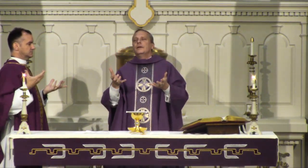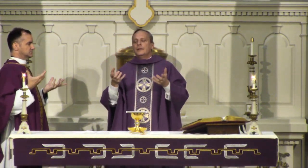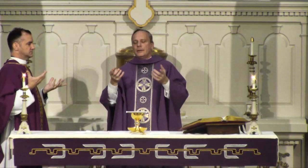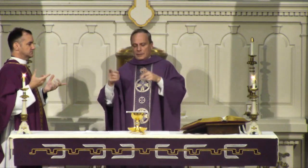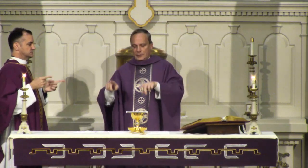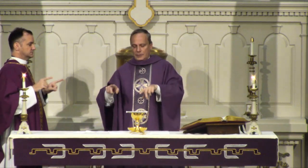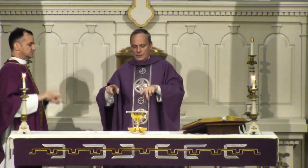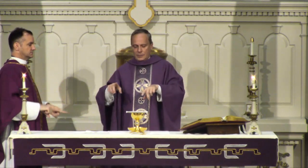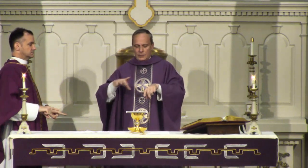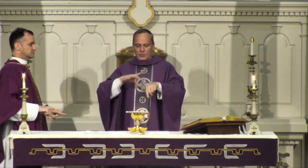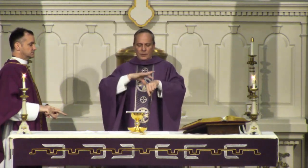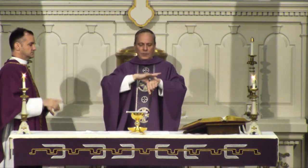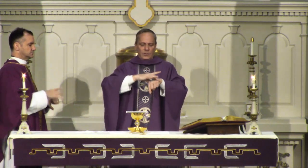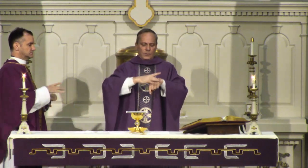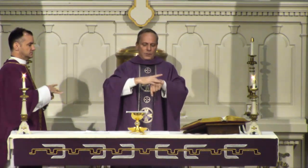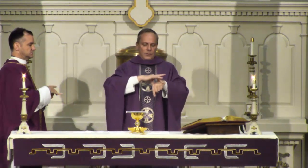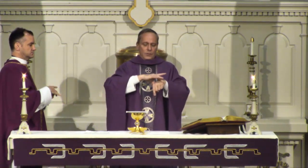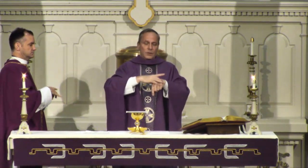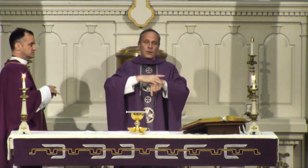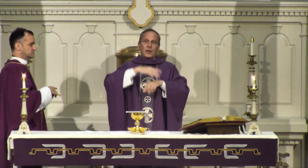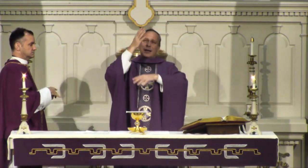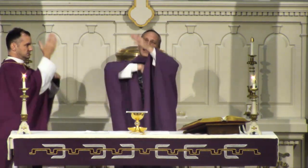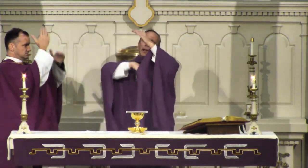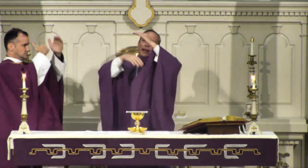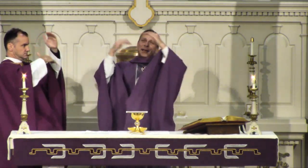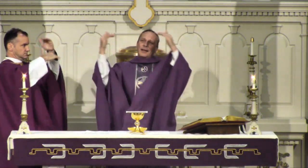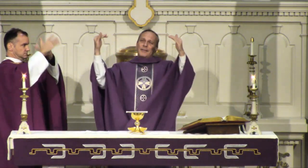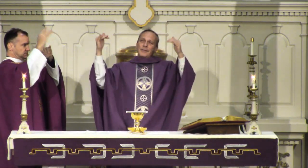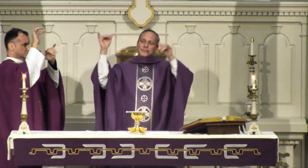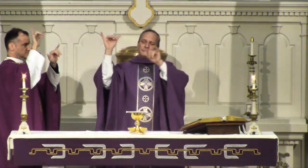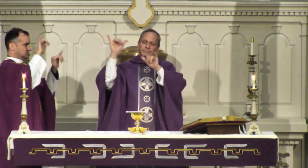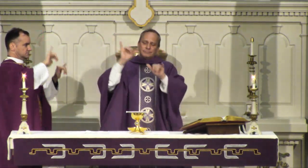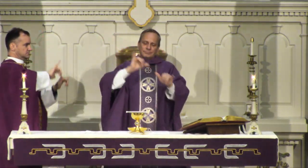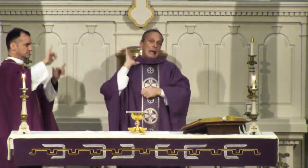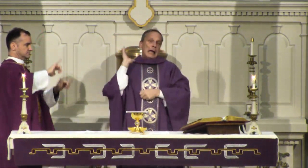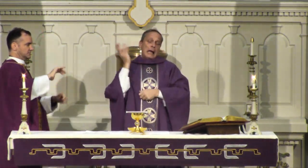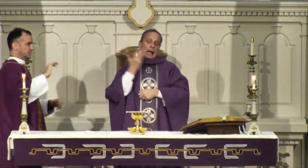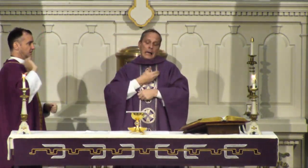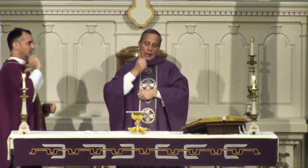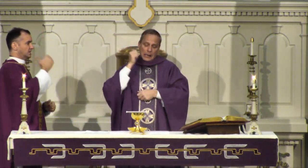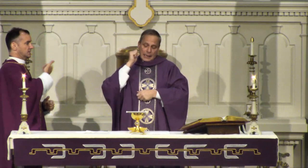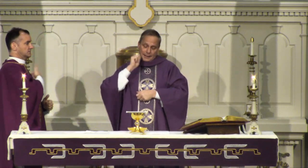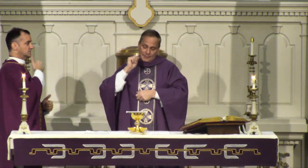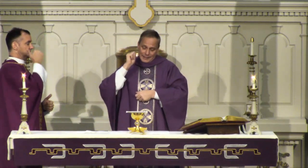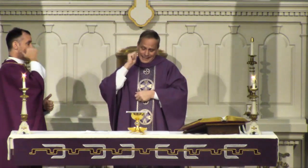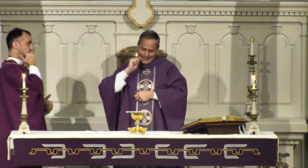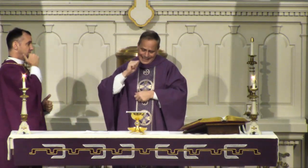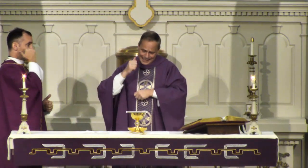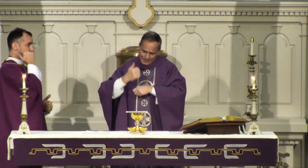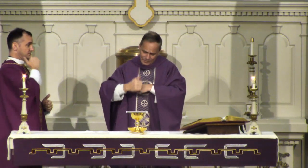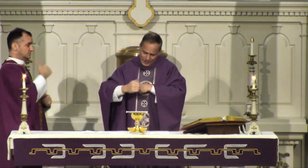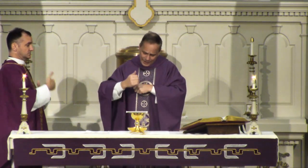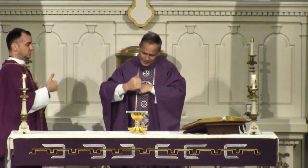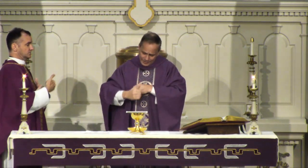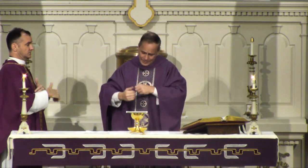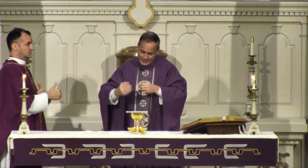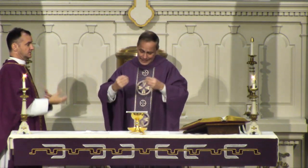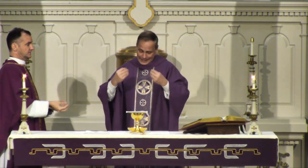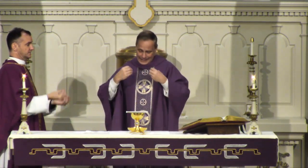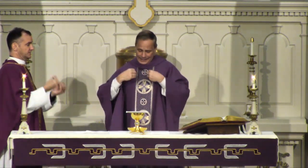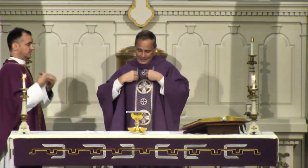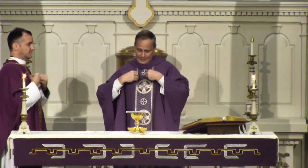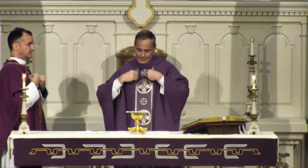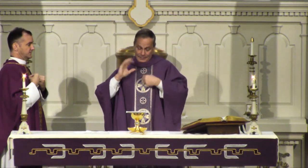earth as it is in heaven. Give us this day our daily bread, and forgive us our trespasses, as